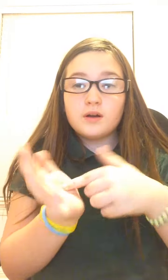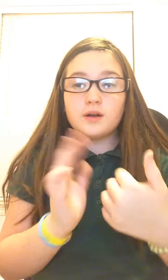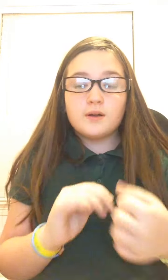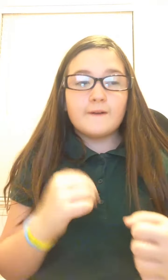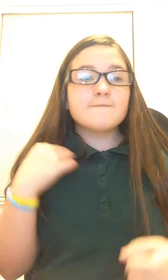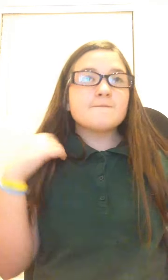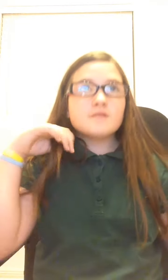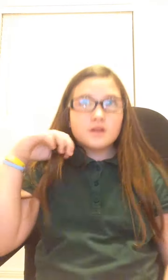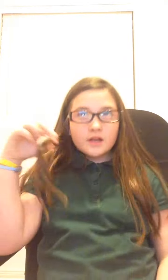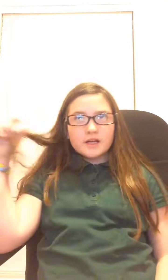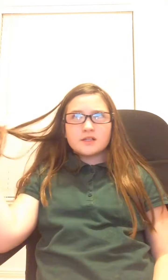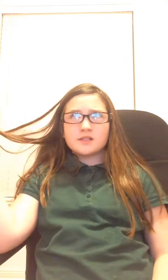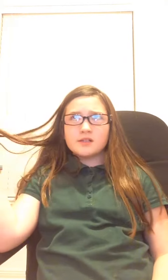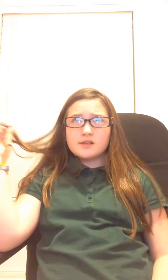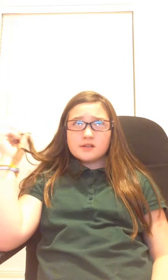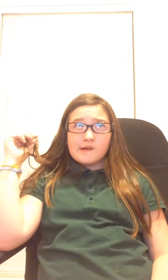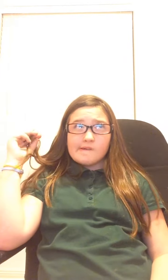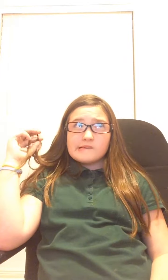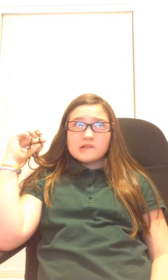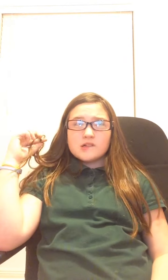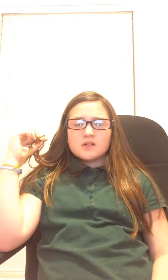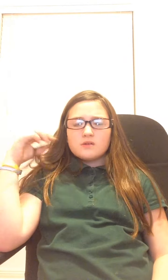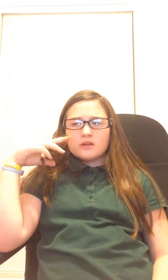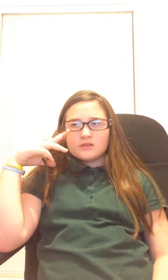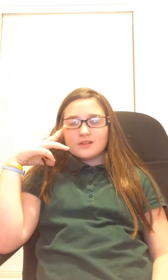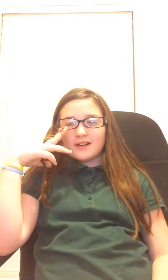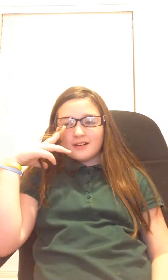and, um,